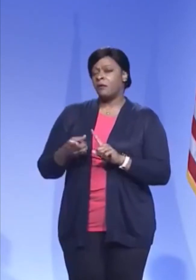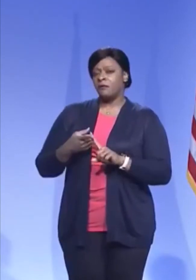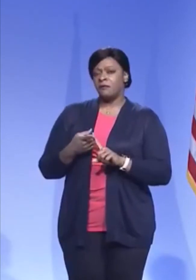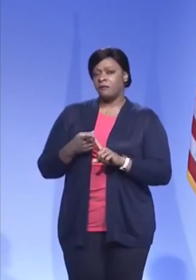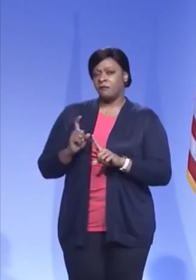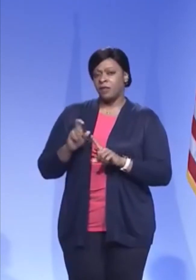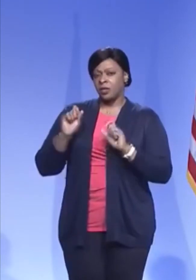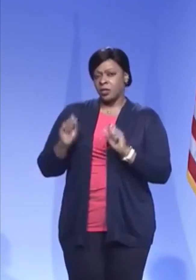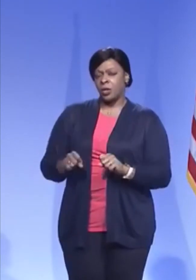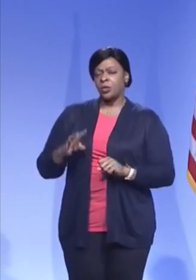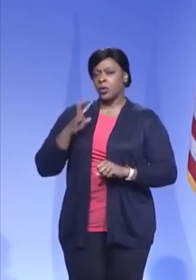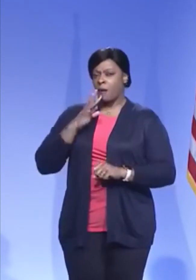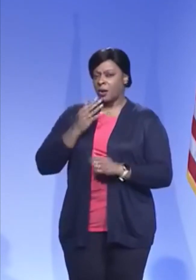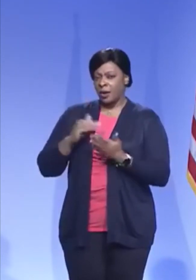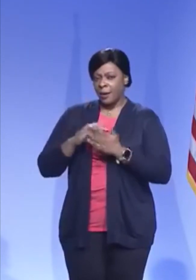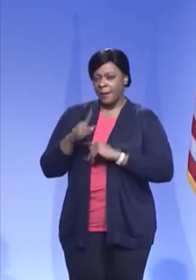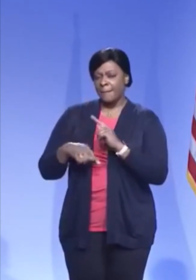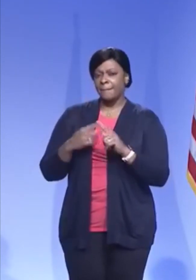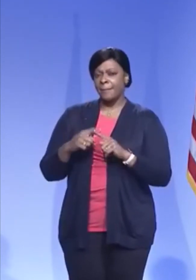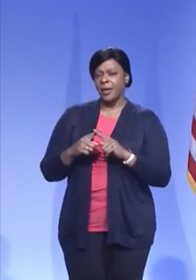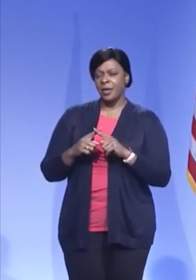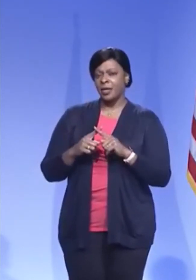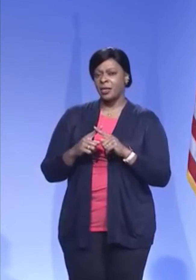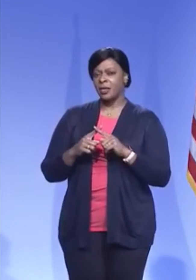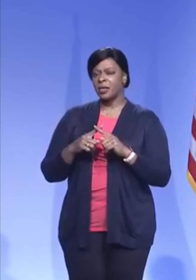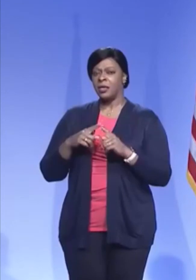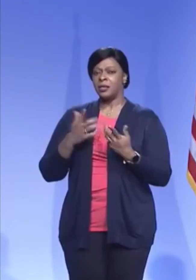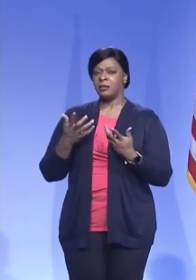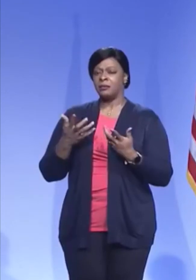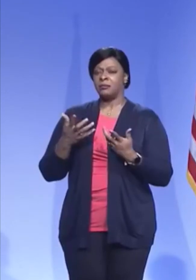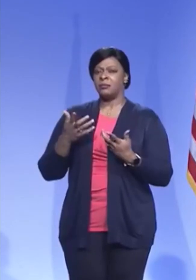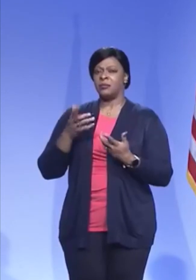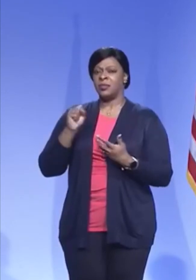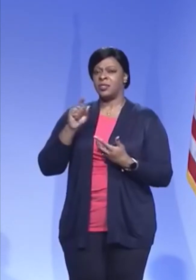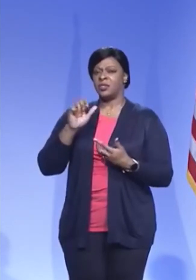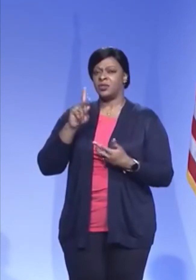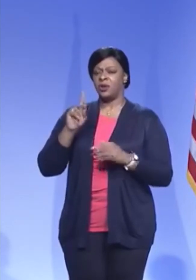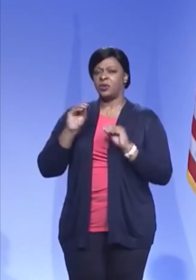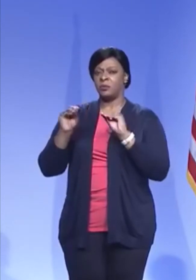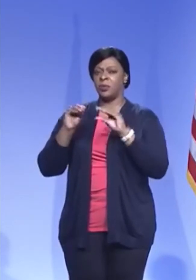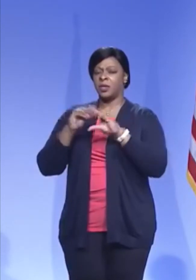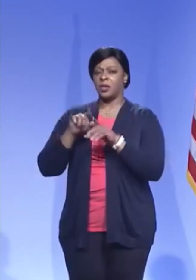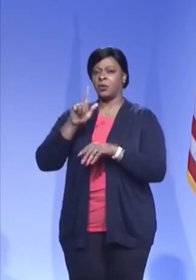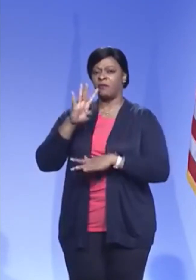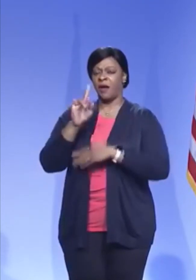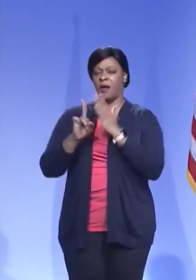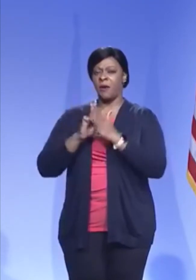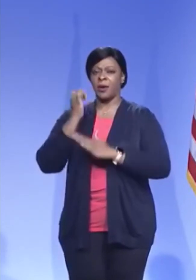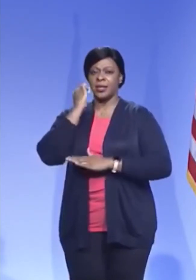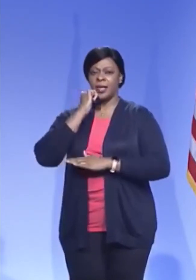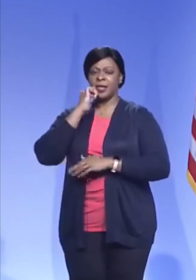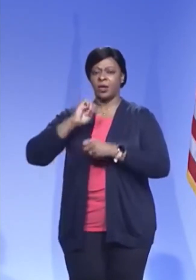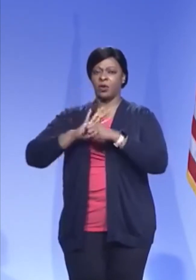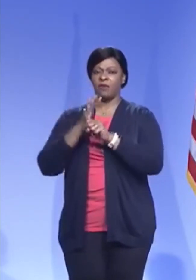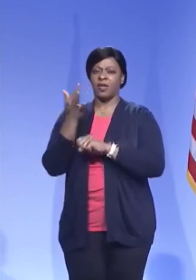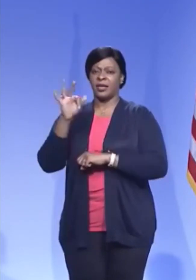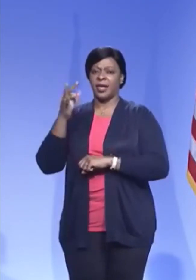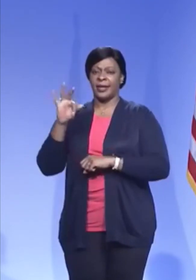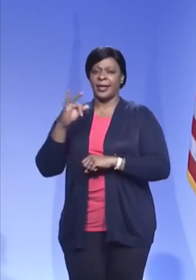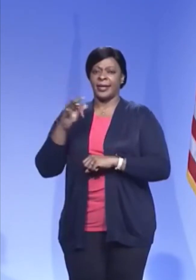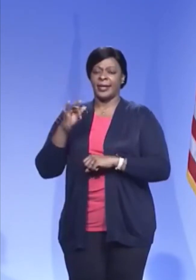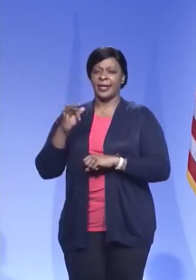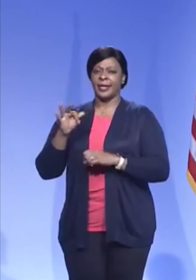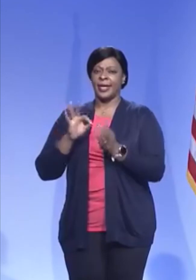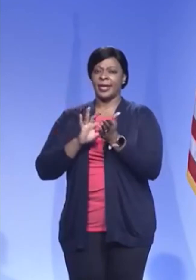can you talk again about the stock that you put into these 24-hour daily COVID-19 counts?